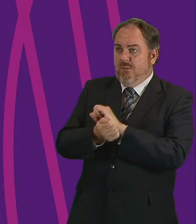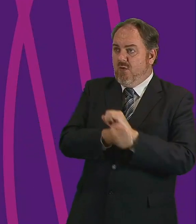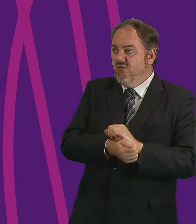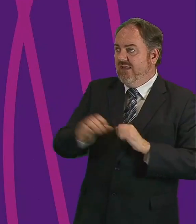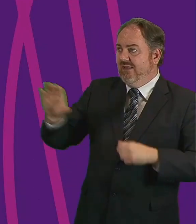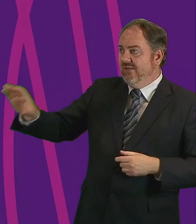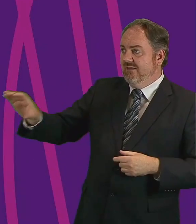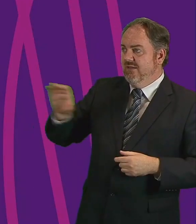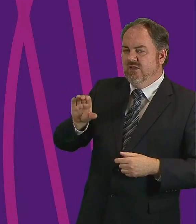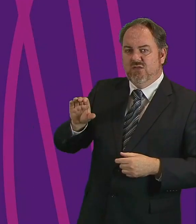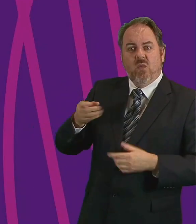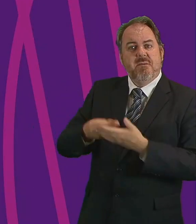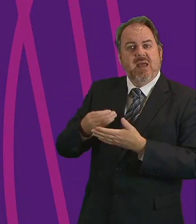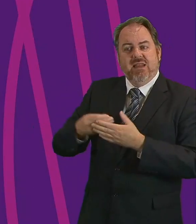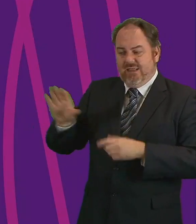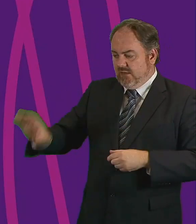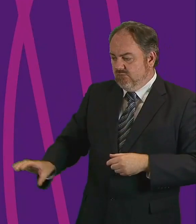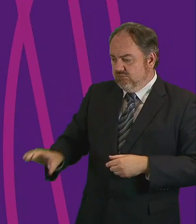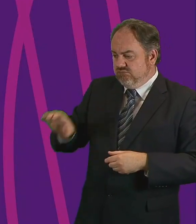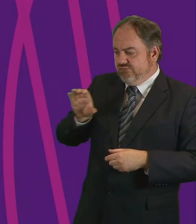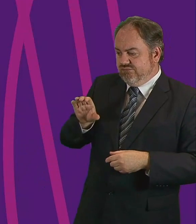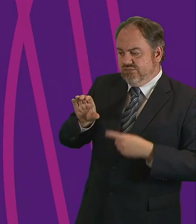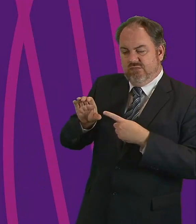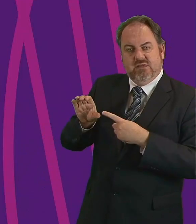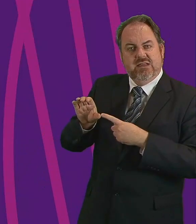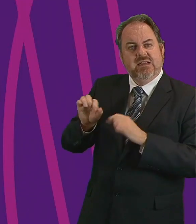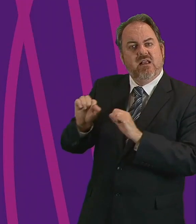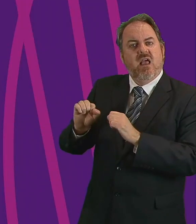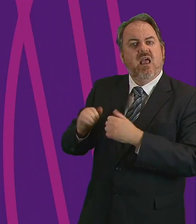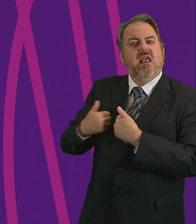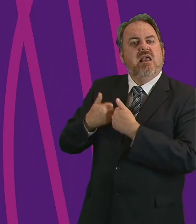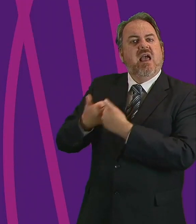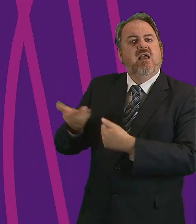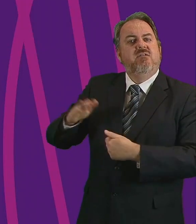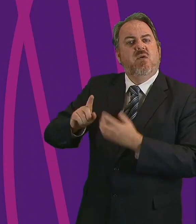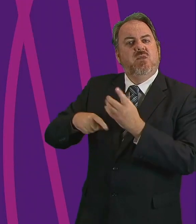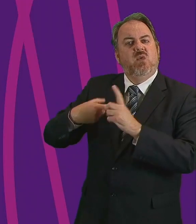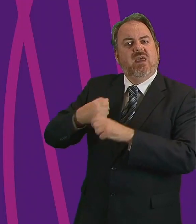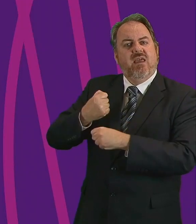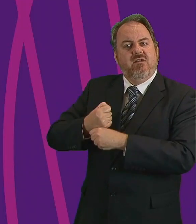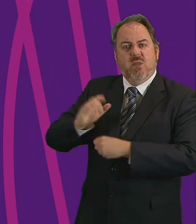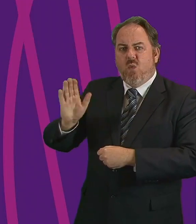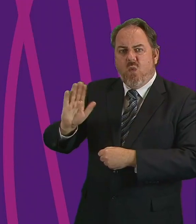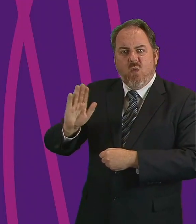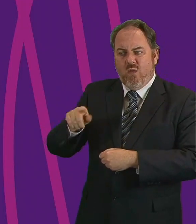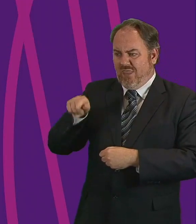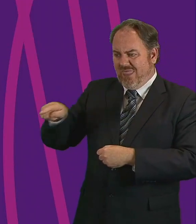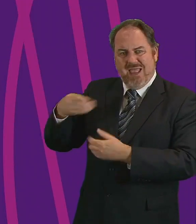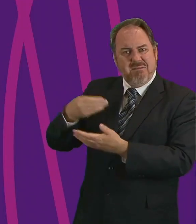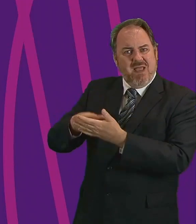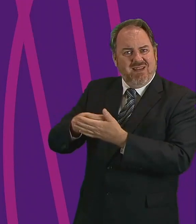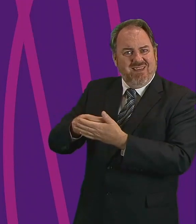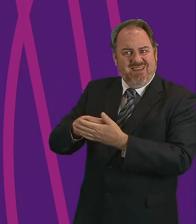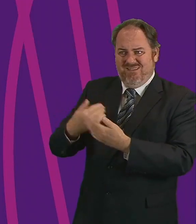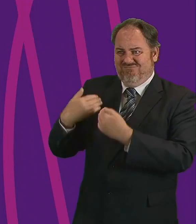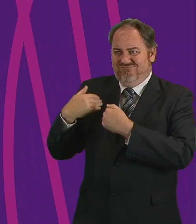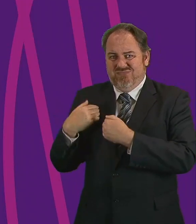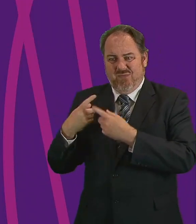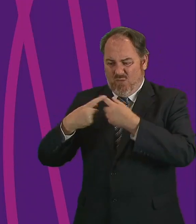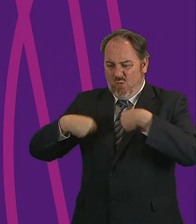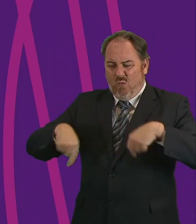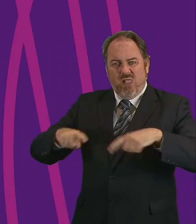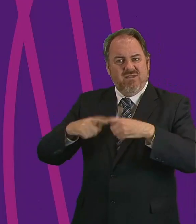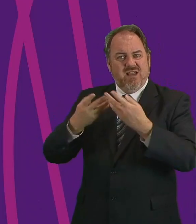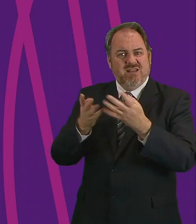or charity from London, it's our money and it will be our share of the debt. The UK Government needs to